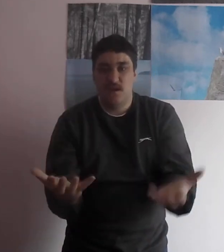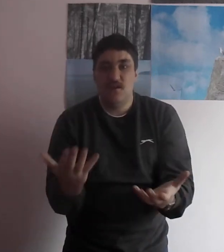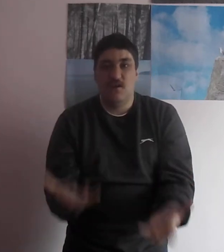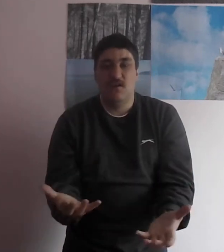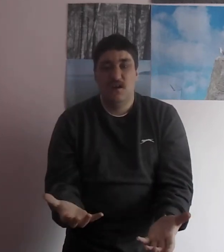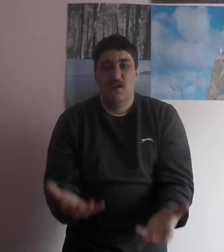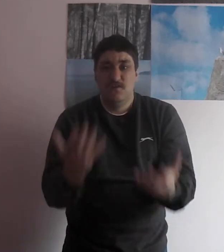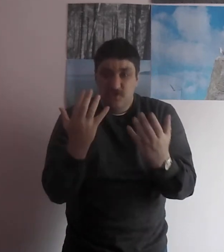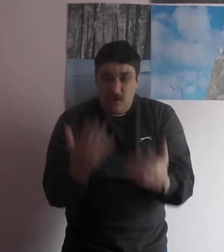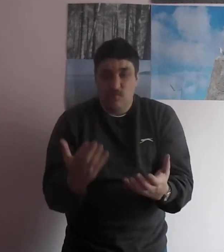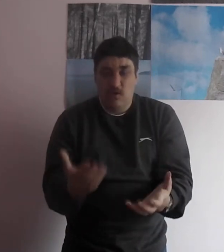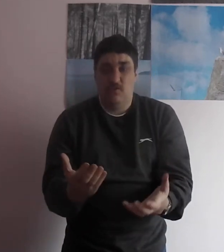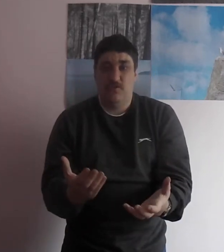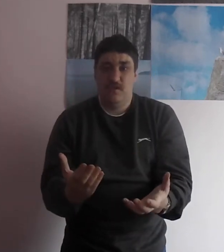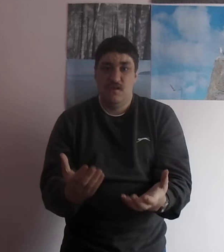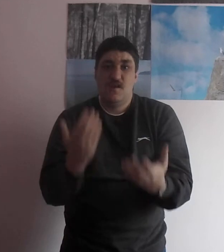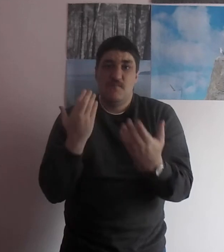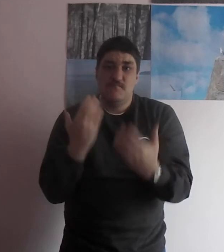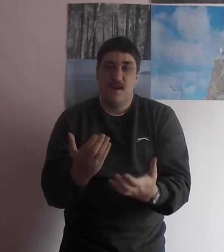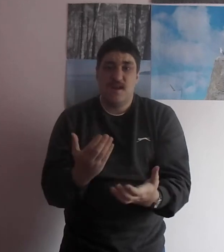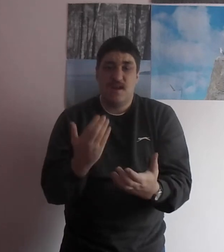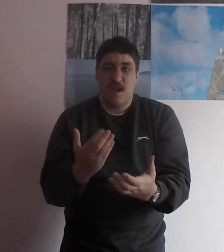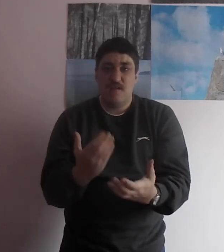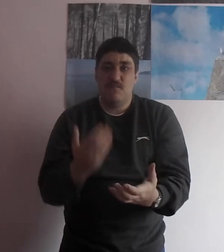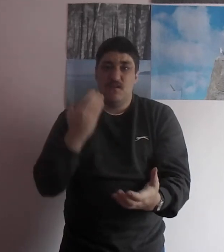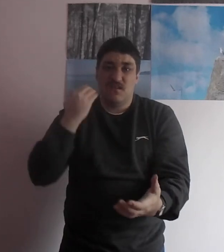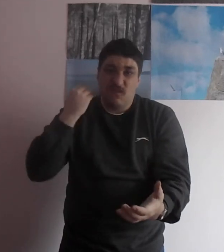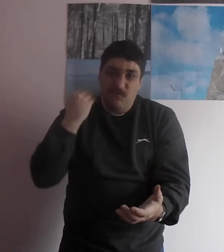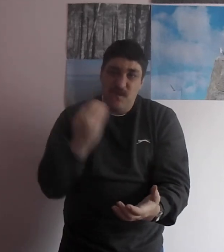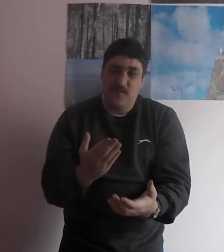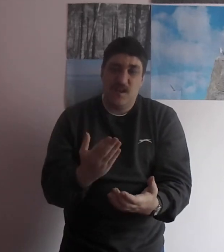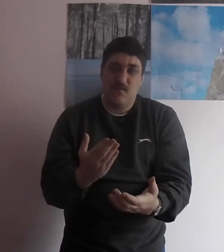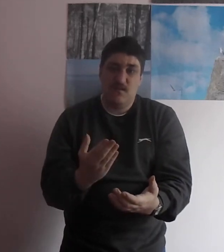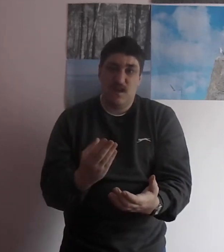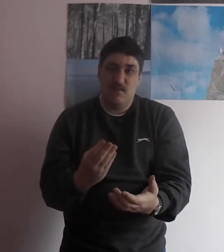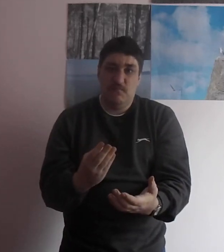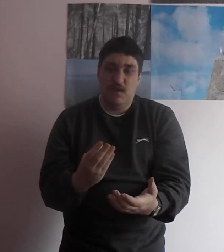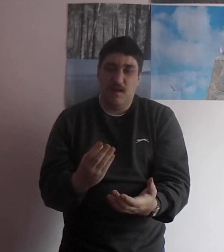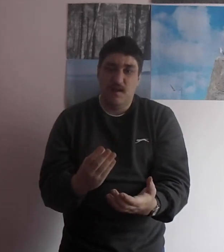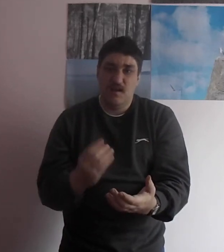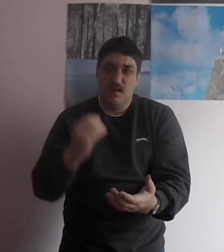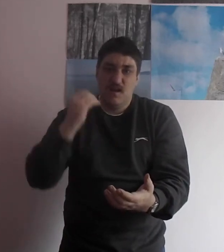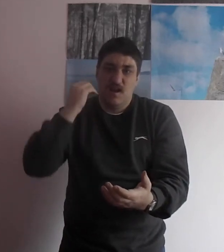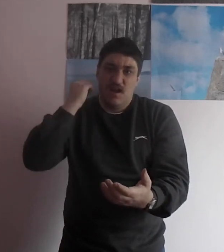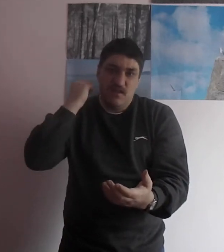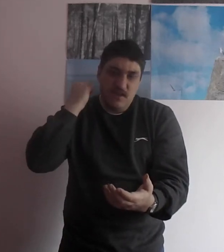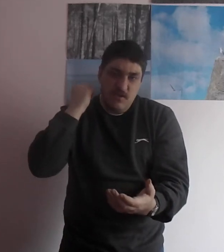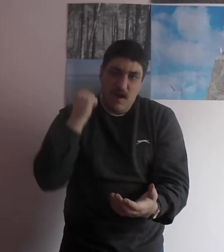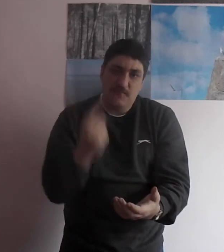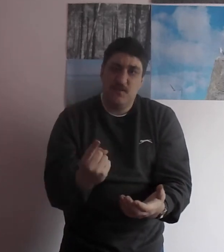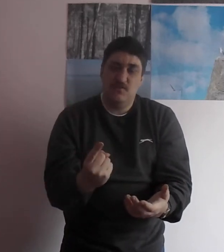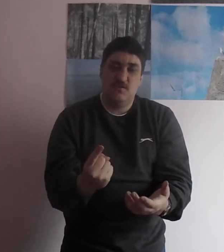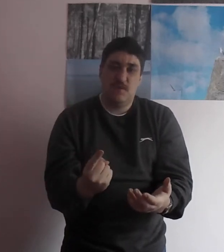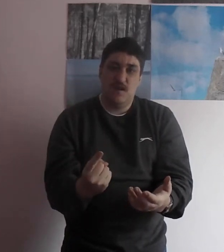not just once make a game that is 50 hours gameplay that you have to use your brains